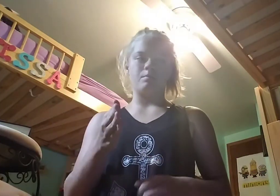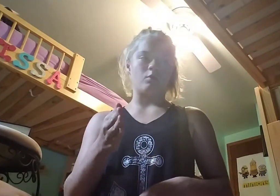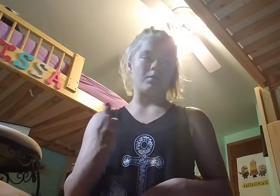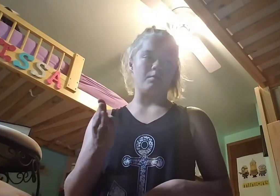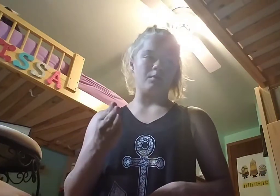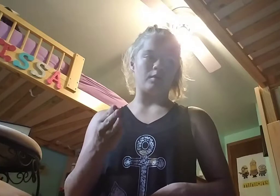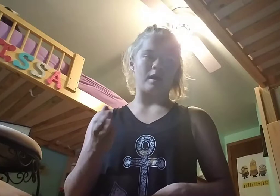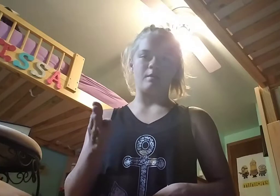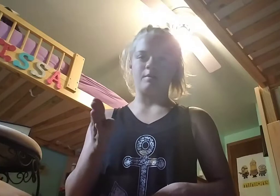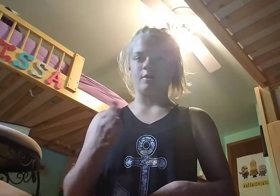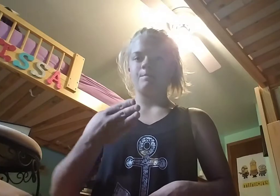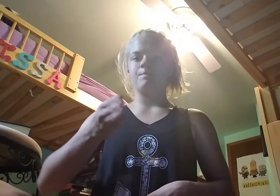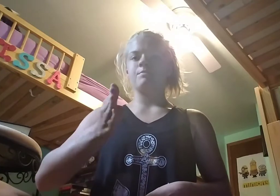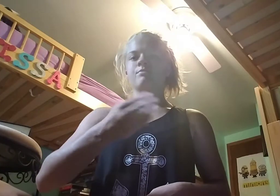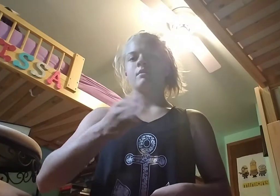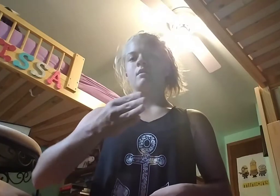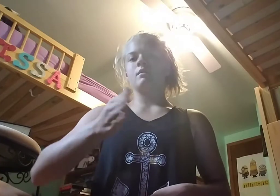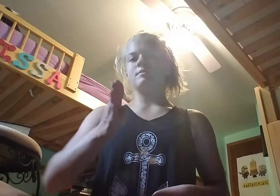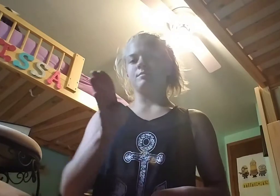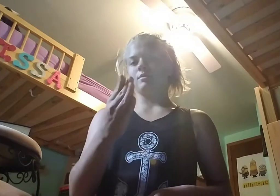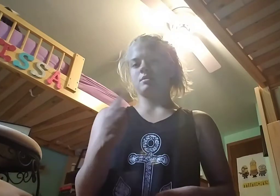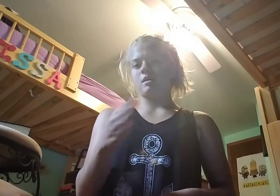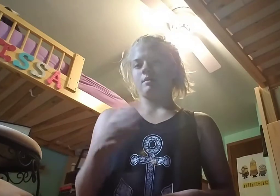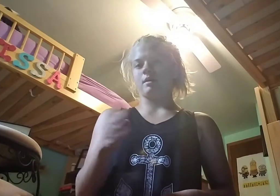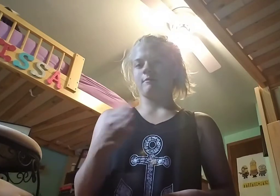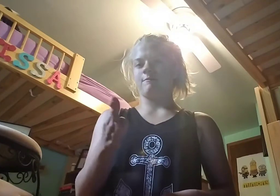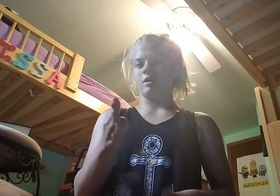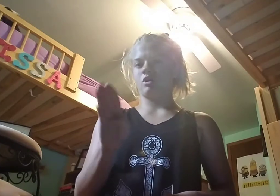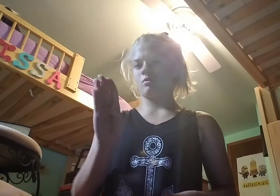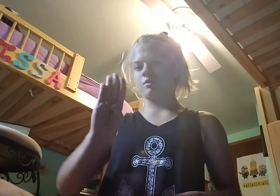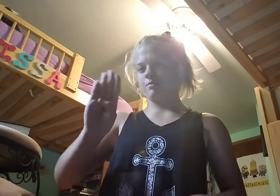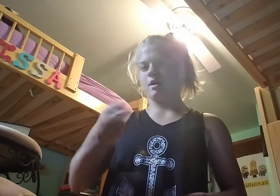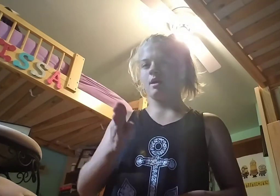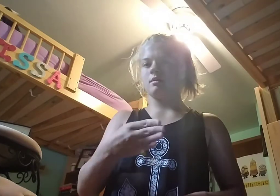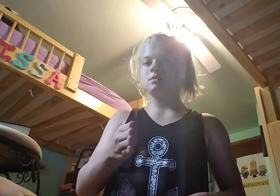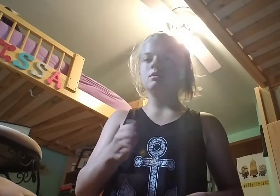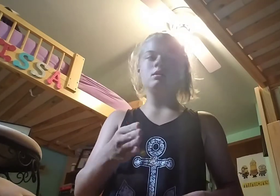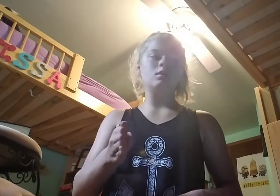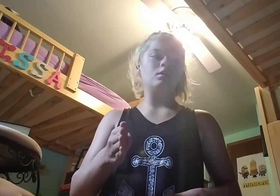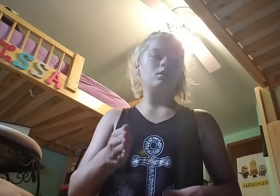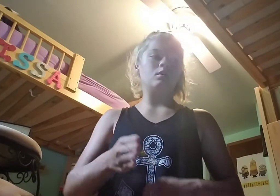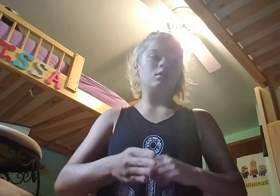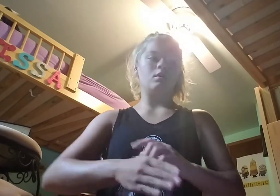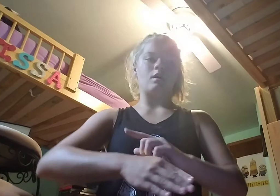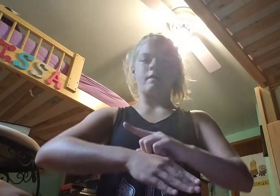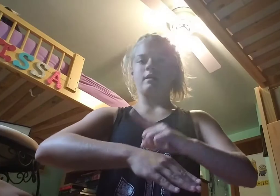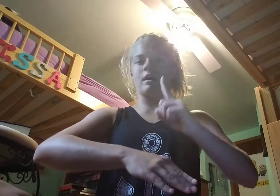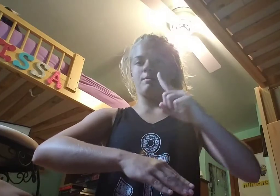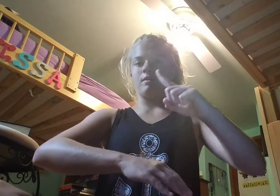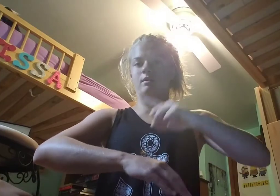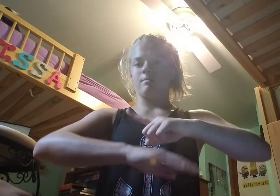With the blue caterpillar. So blue is kind of be like a fish with your B hand. And then caterpillar would be